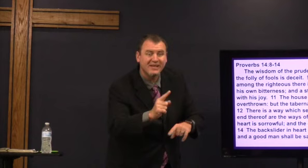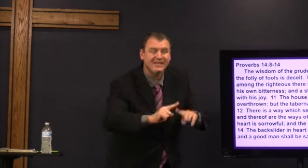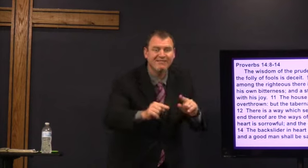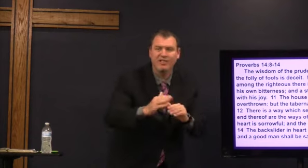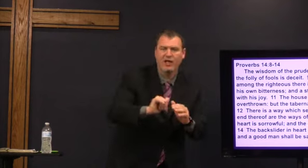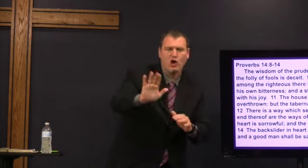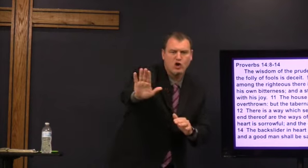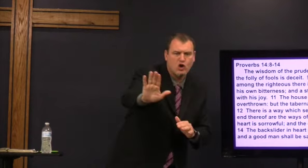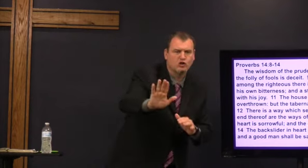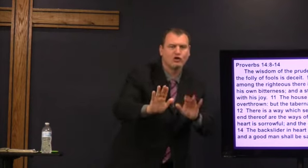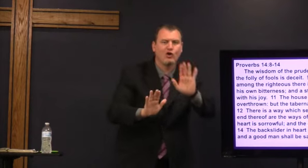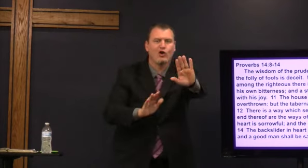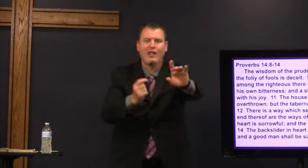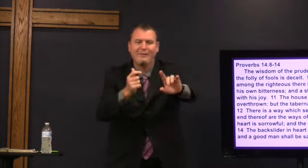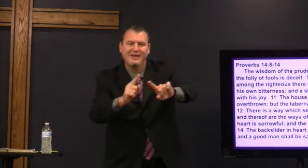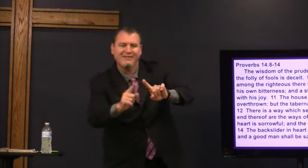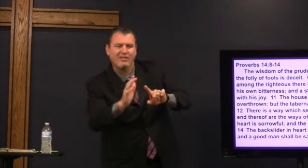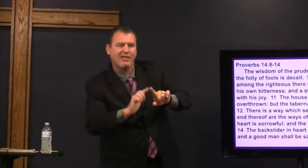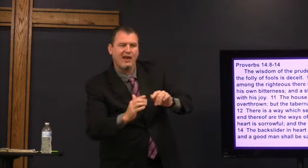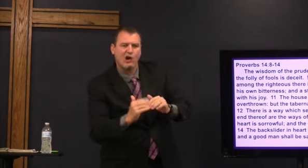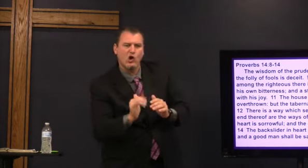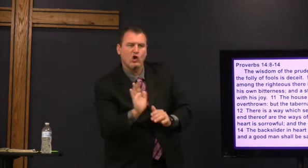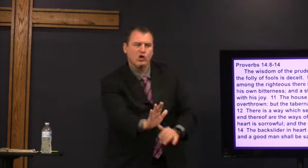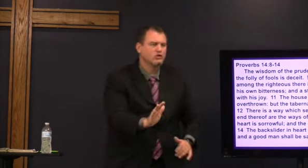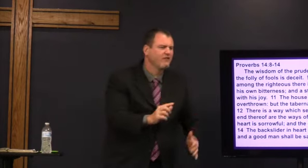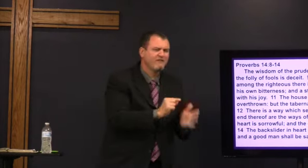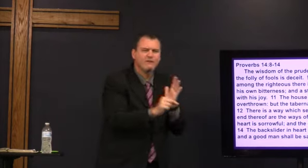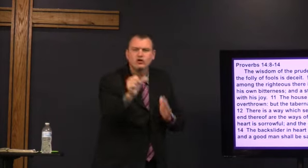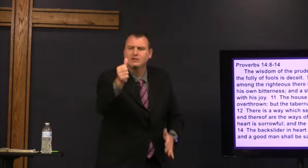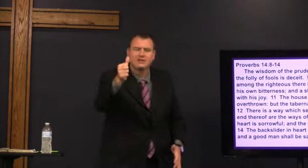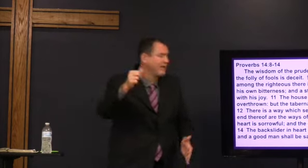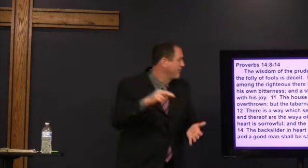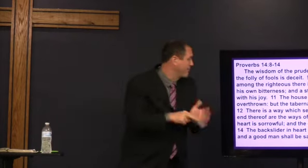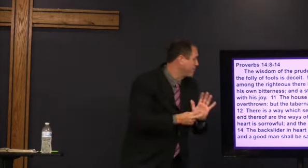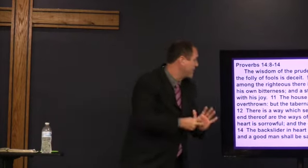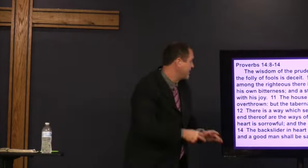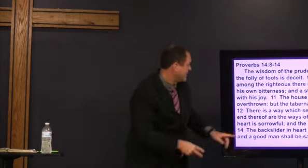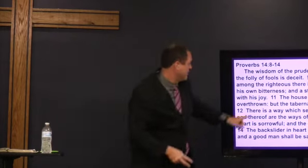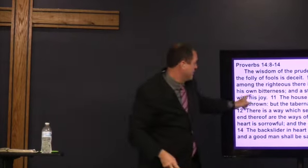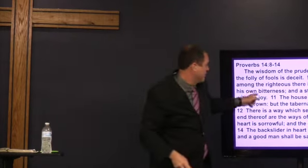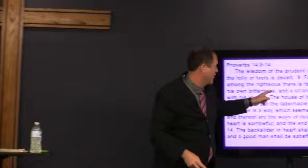little bit different than Maureen's. A little bit different from everyone has a little bit different experience.